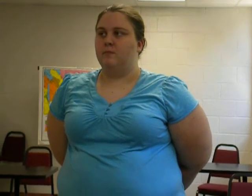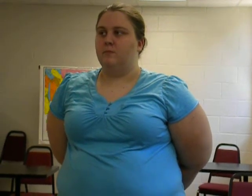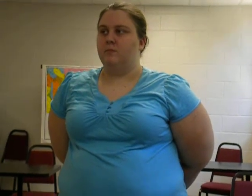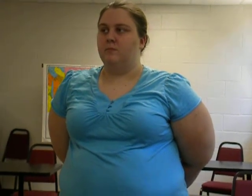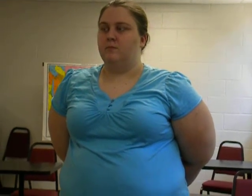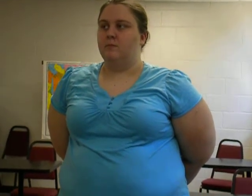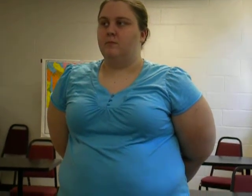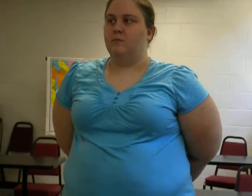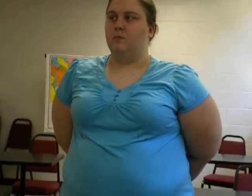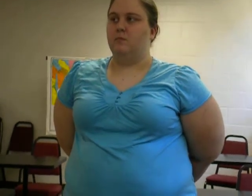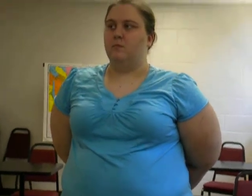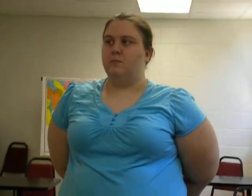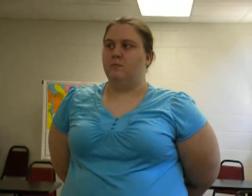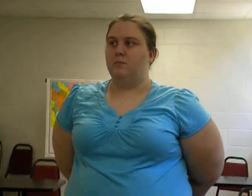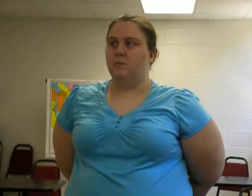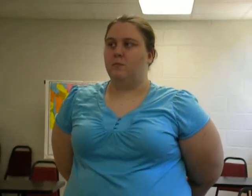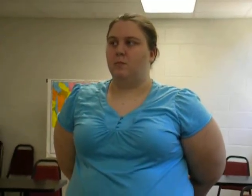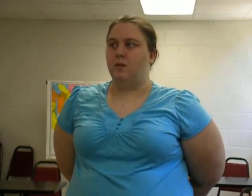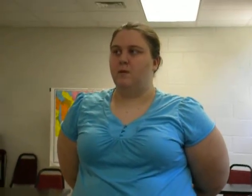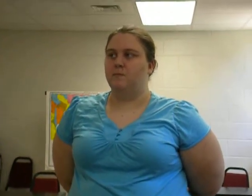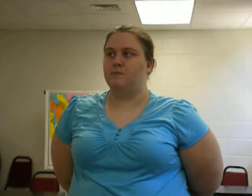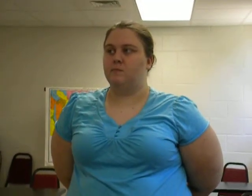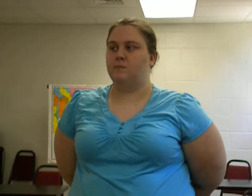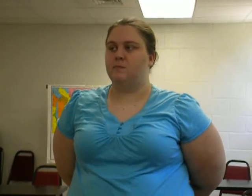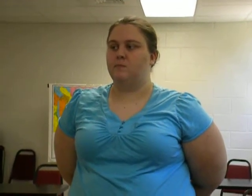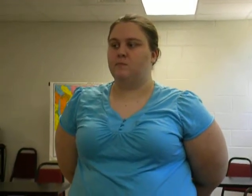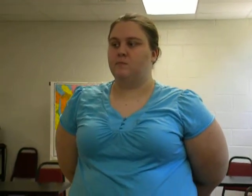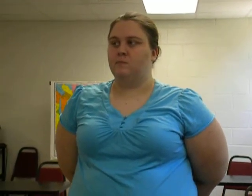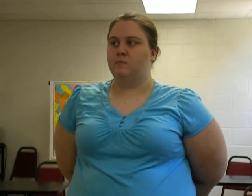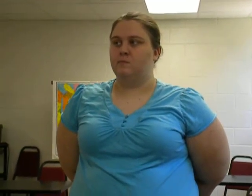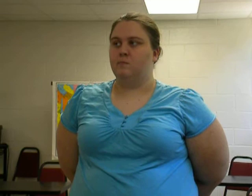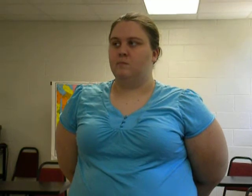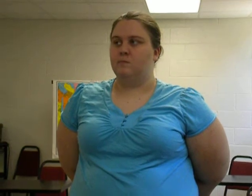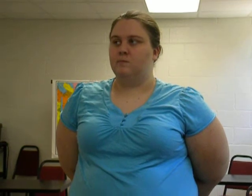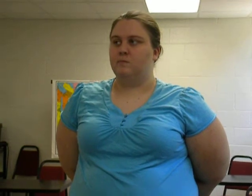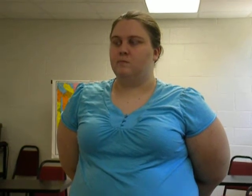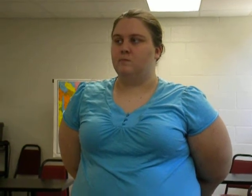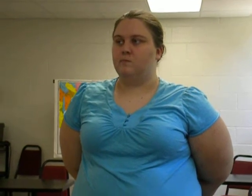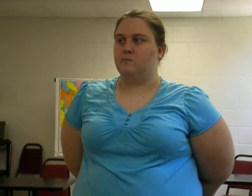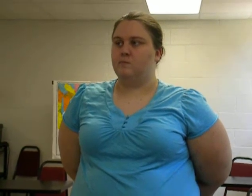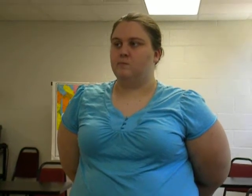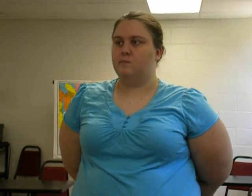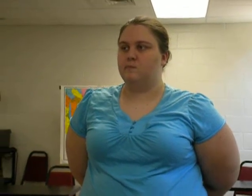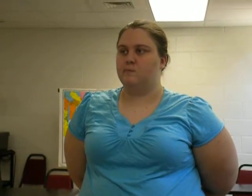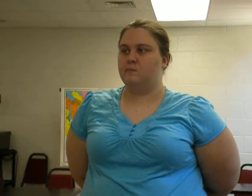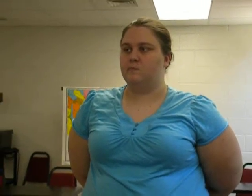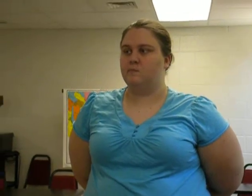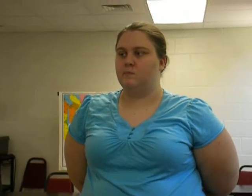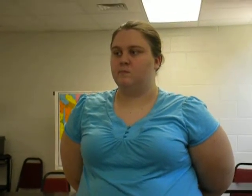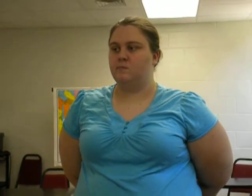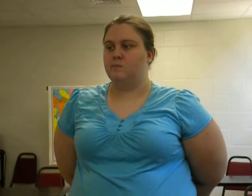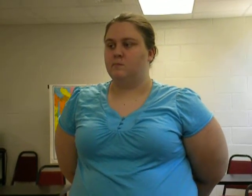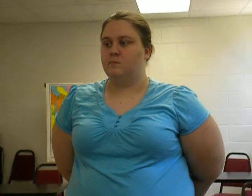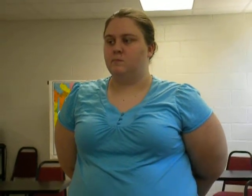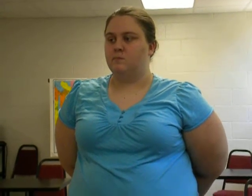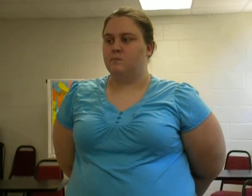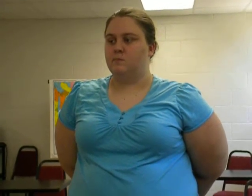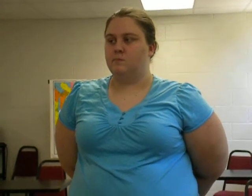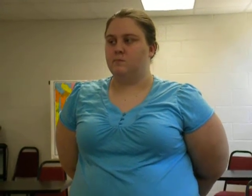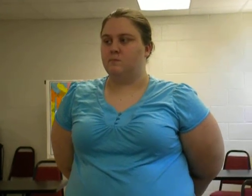this is like one of the great things we ever discovered, fire. From playing with it, they learn some basic principles about